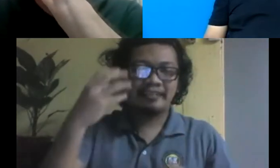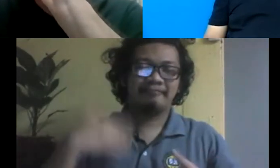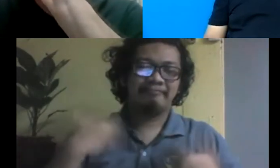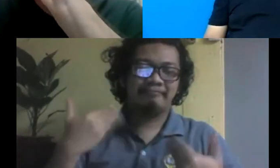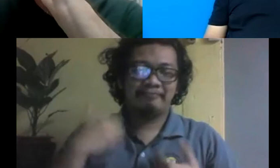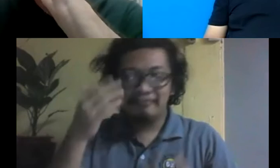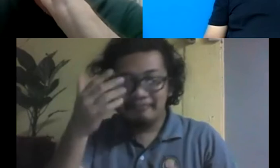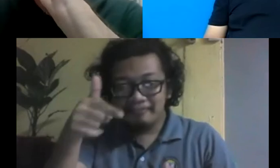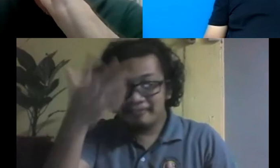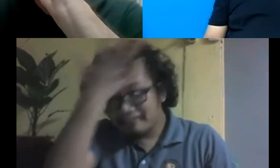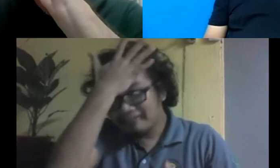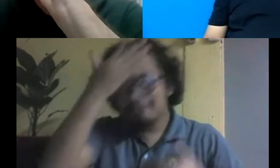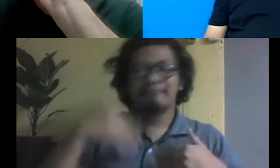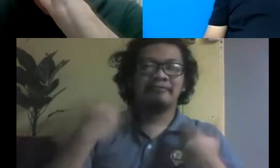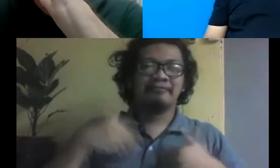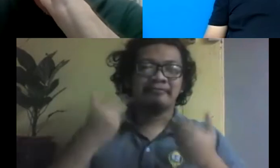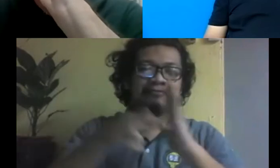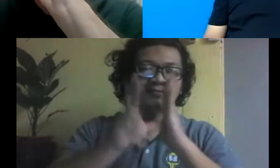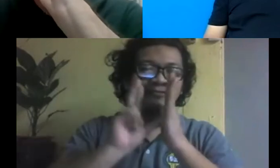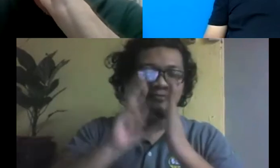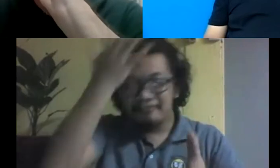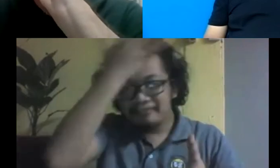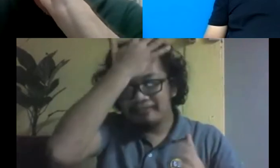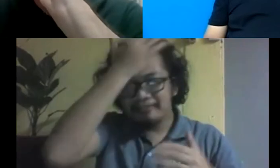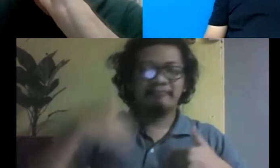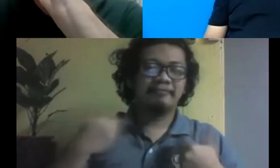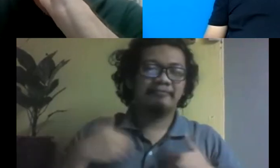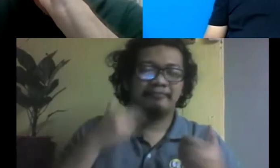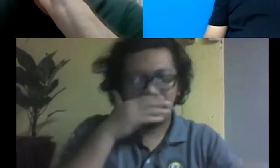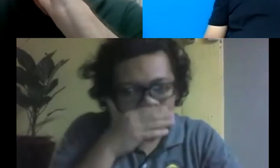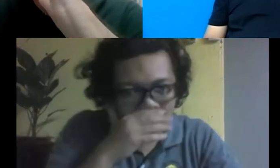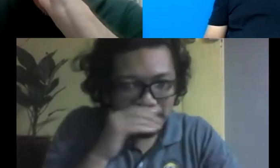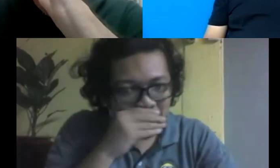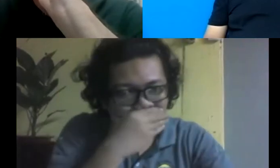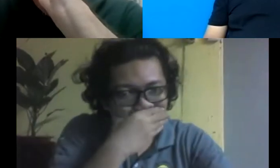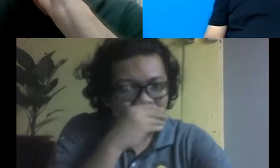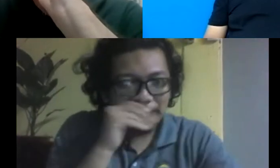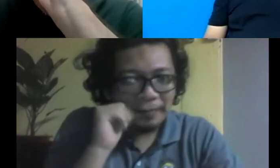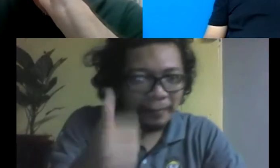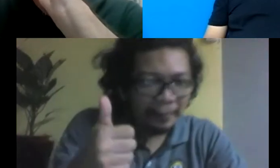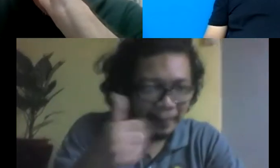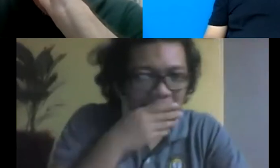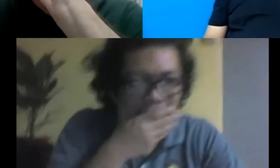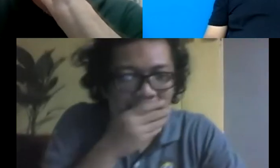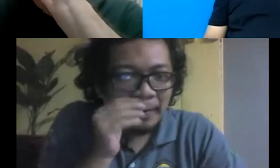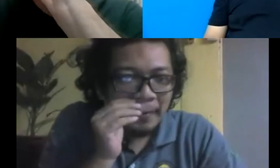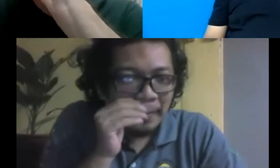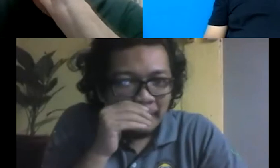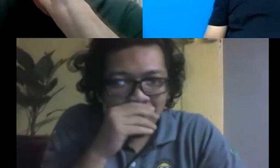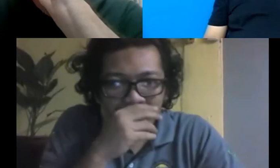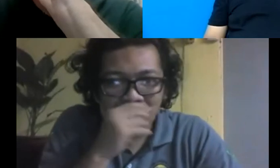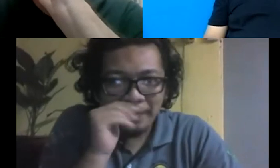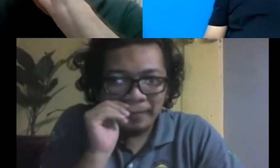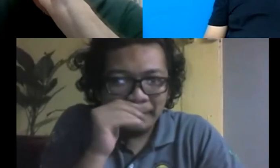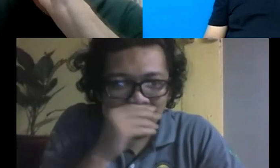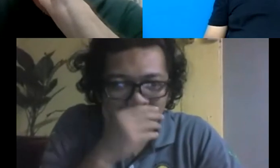we can make sure that we know everything beforehand? I'm sure we'll have enough time after the test to continue on